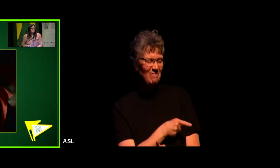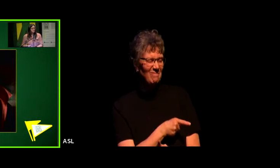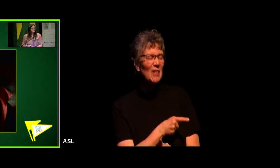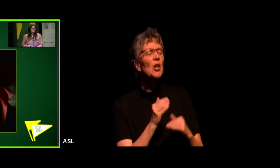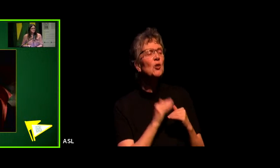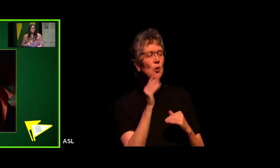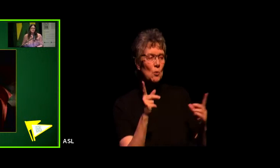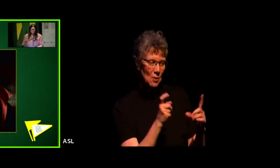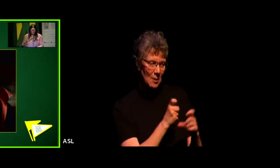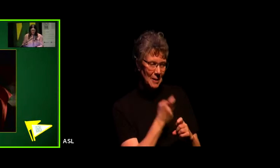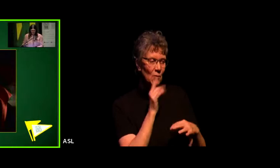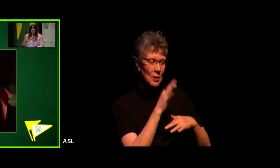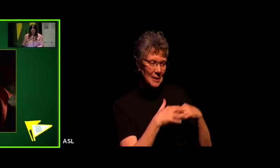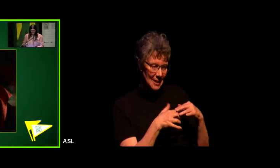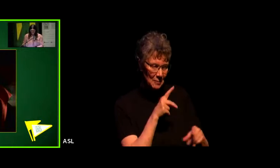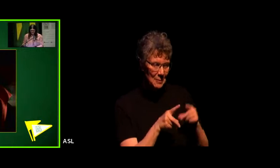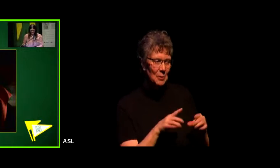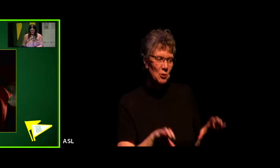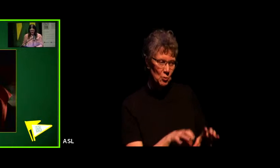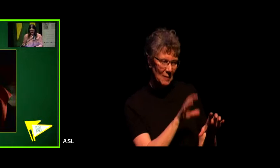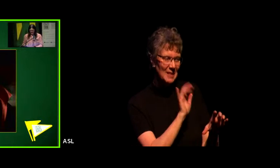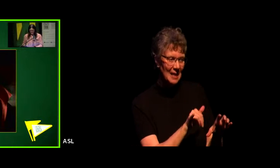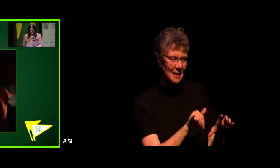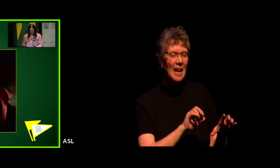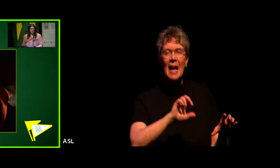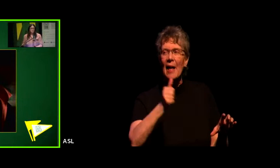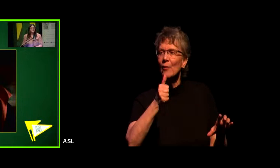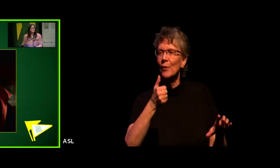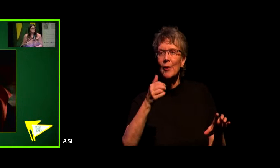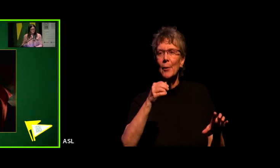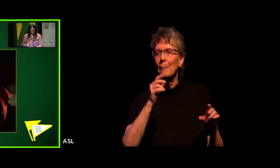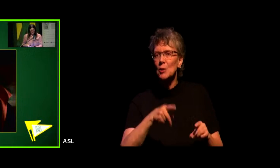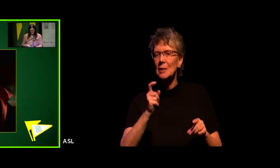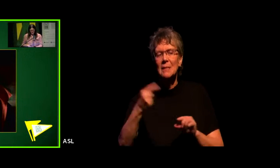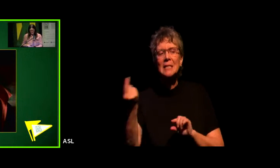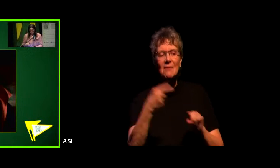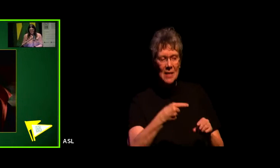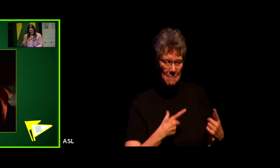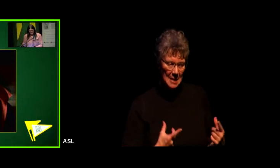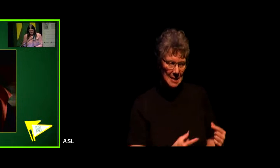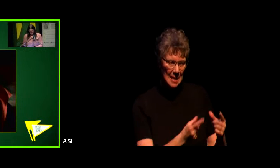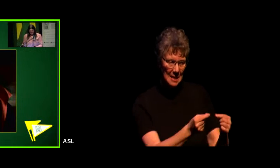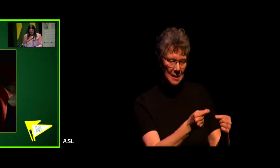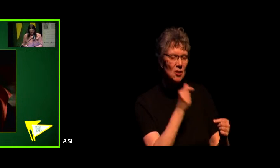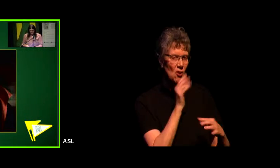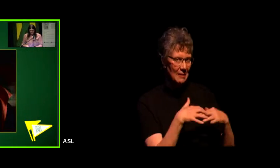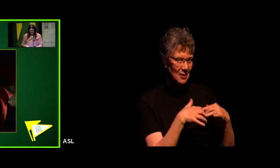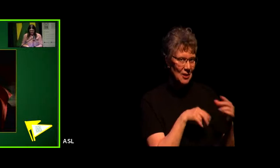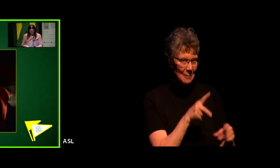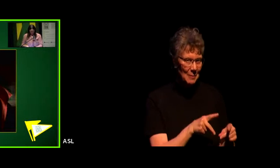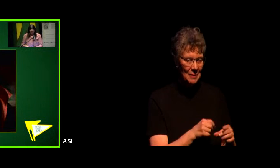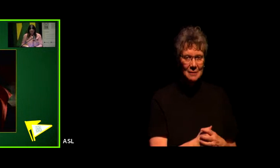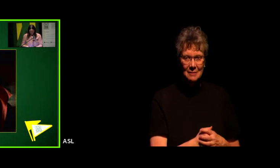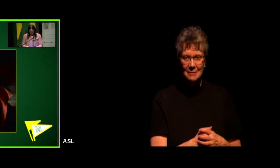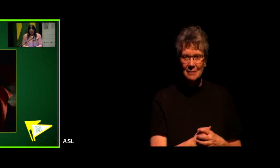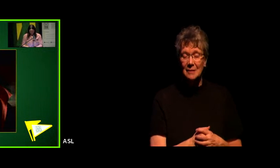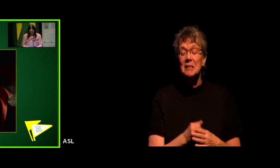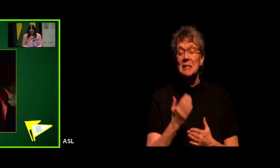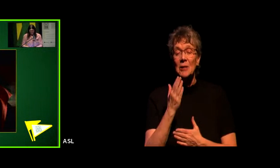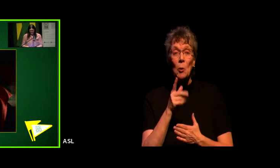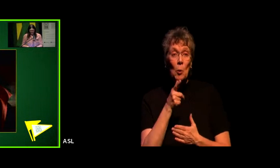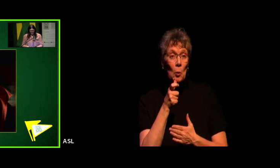someone else is depends on who you talk to. Some say it was the lost tribes of Israel. Some say it was Atlantis. Others have proposed that